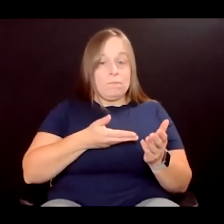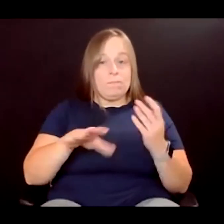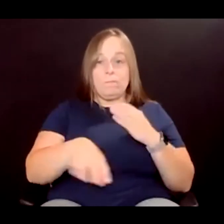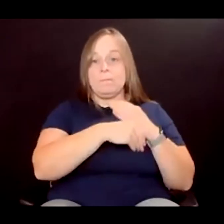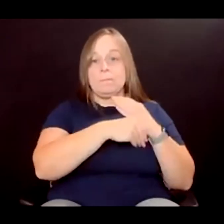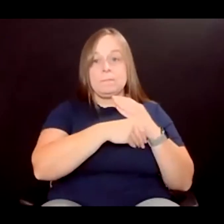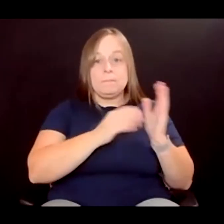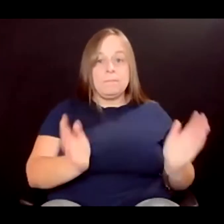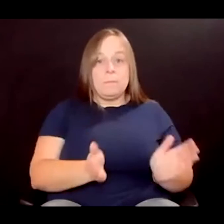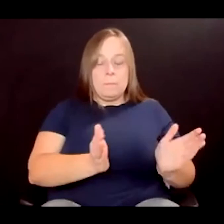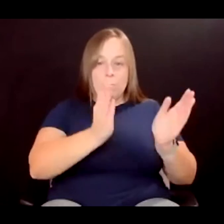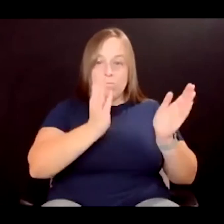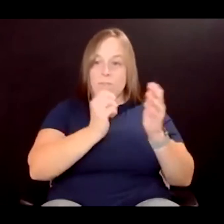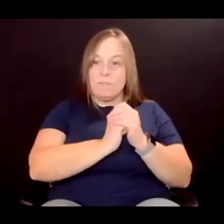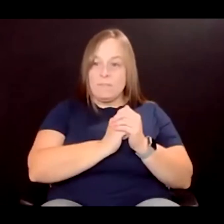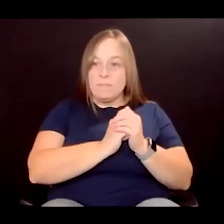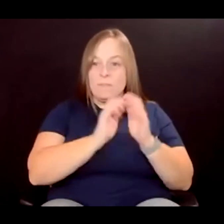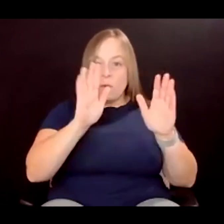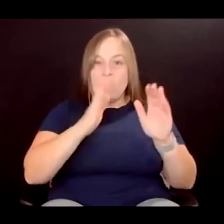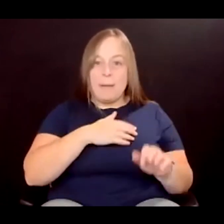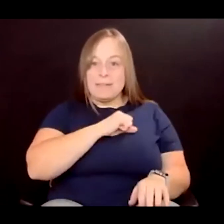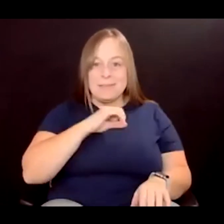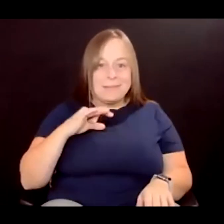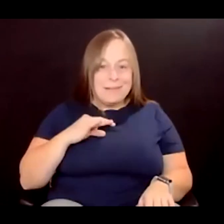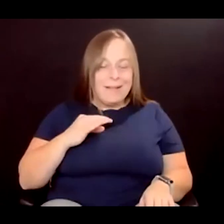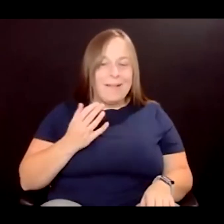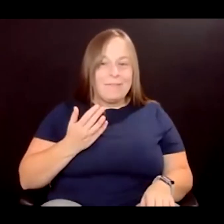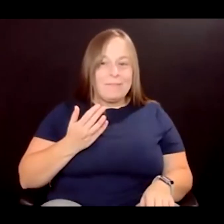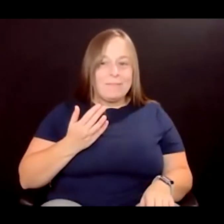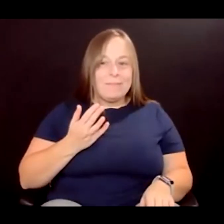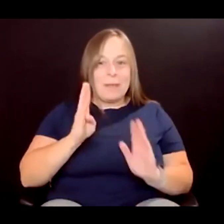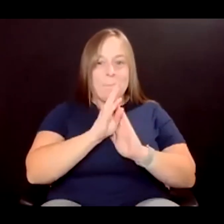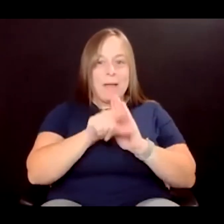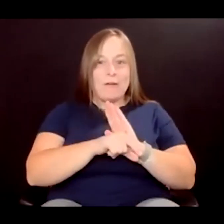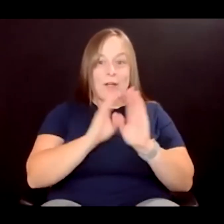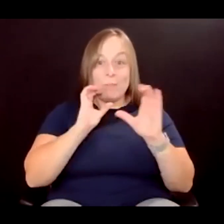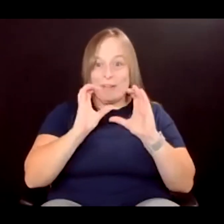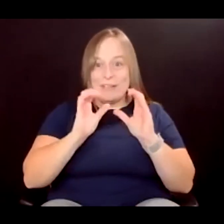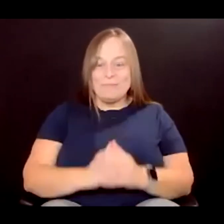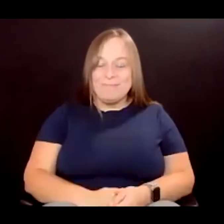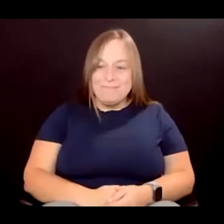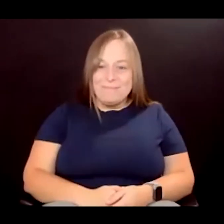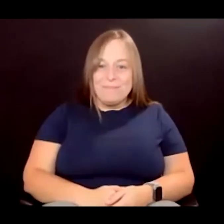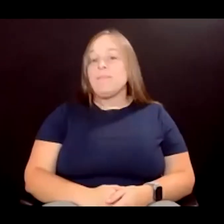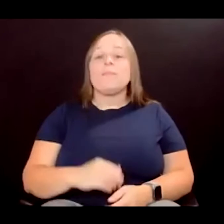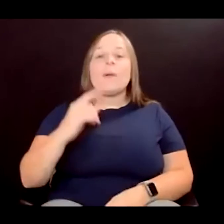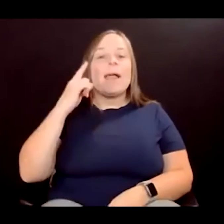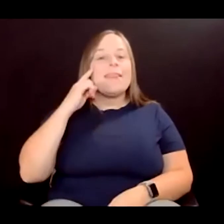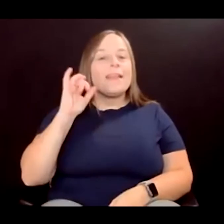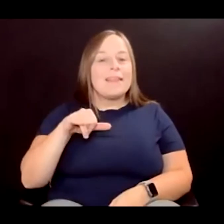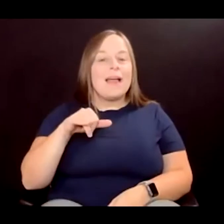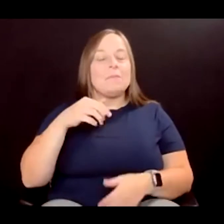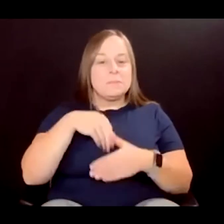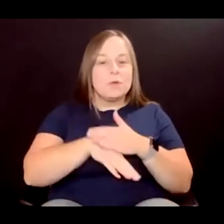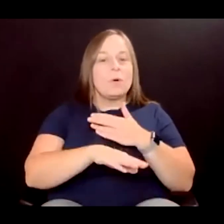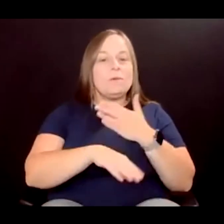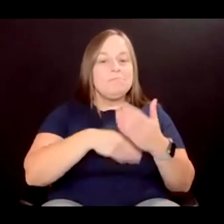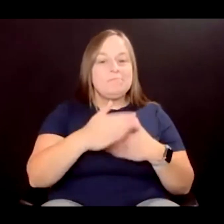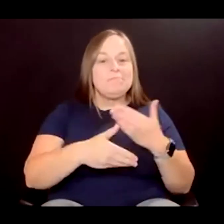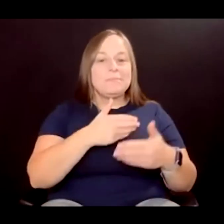So thank you. Thank you. Awesome. Thank you, Paul. I'm going to ask a question that was in